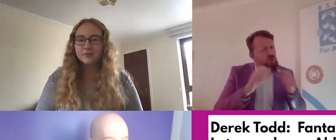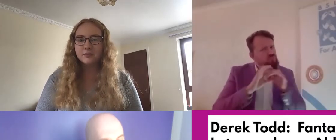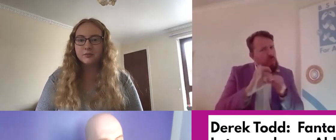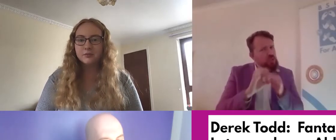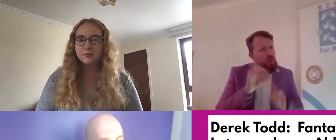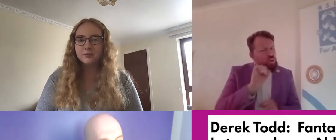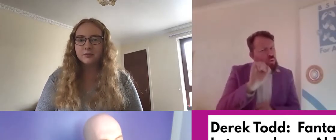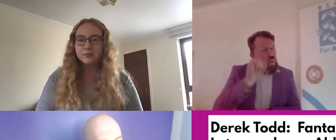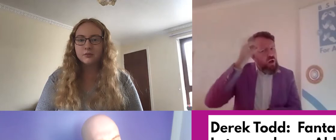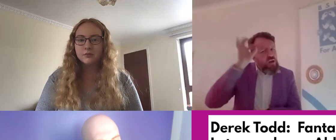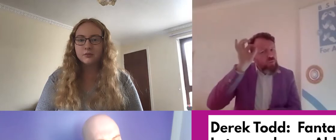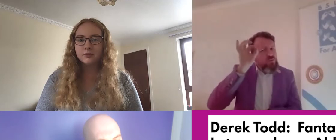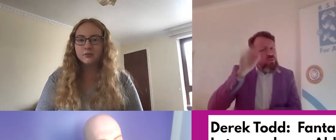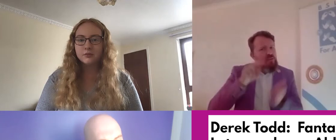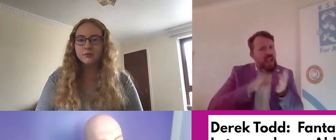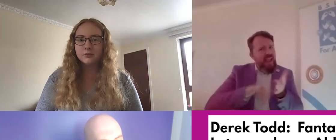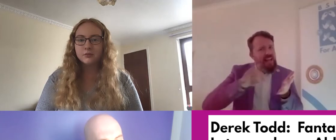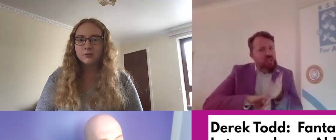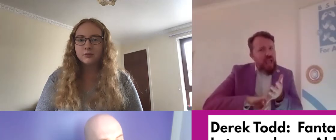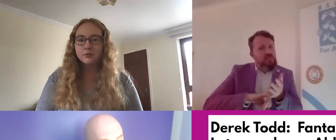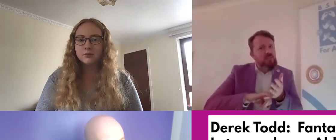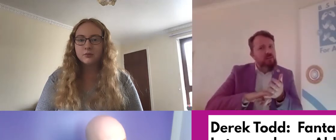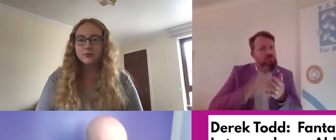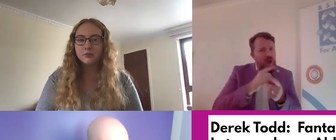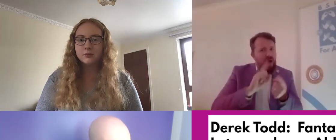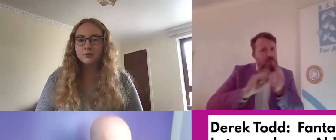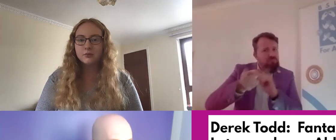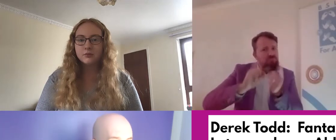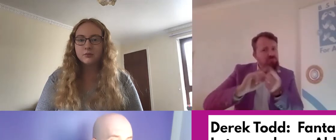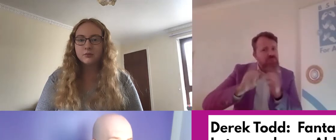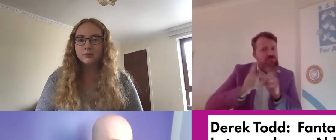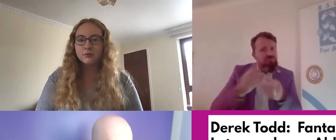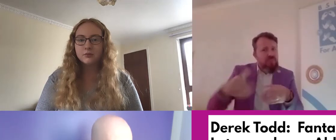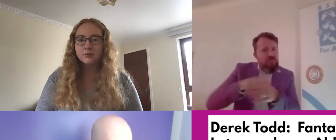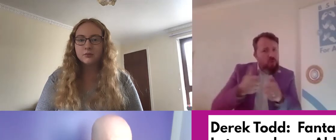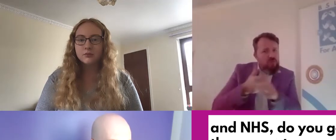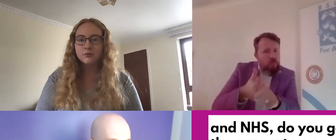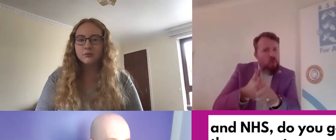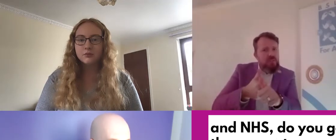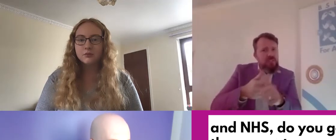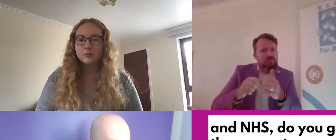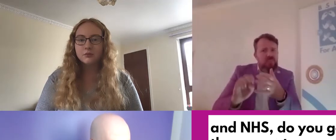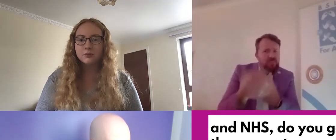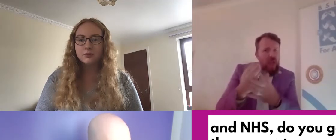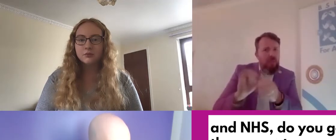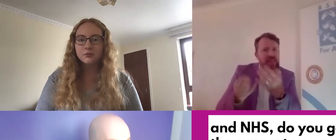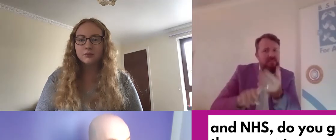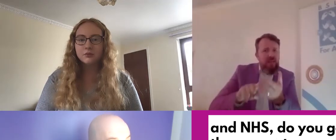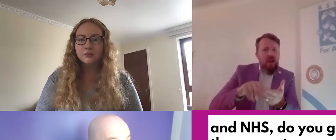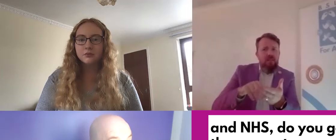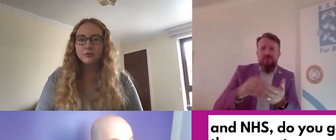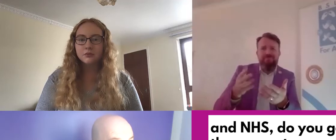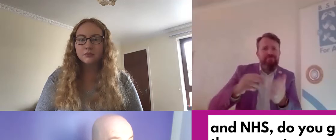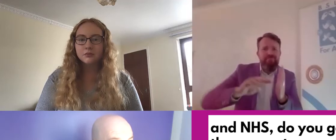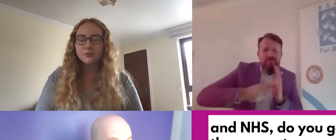Fantastic. Let me ask you, Abbie, do you have a good relationship with your local authority and your local health board at the NHS? Do you get the support